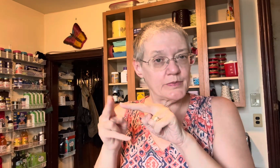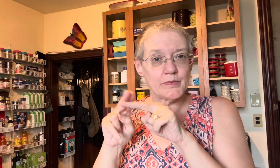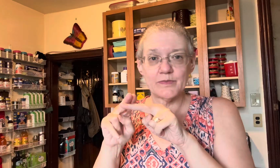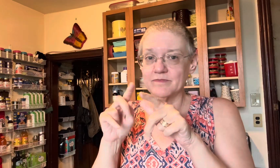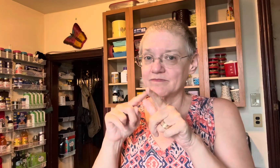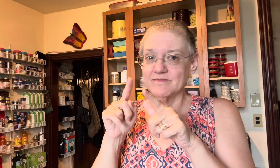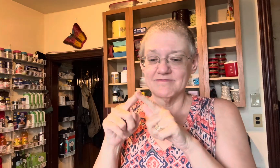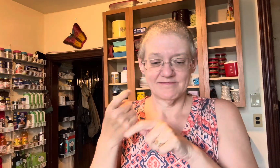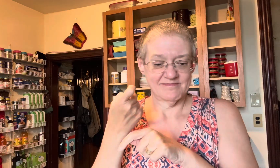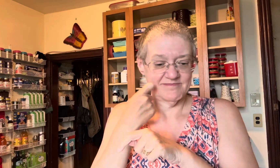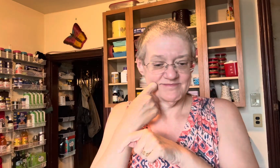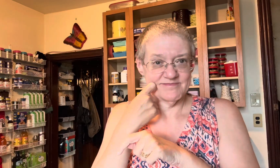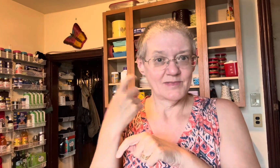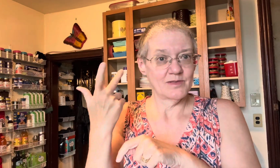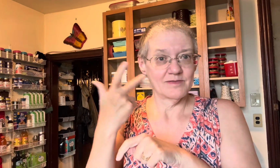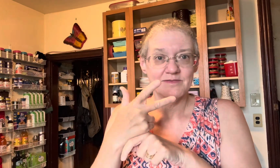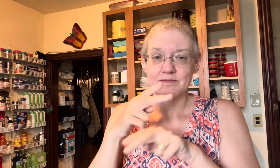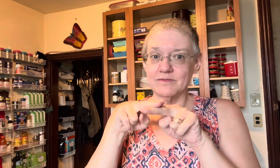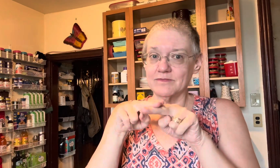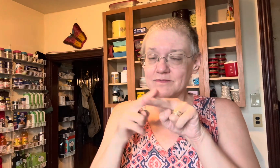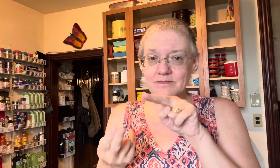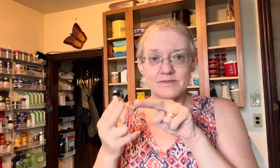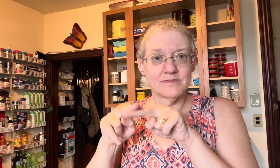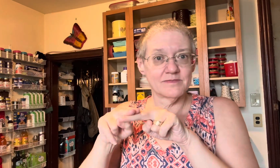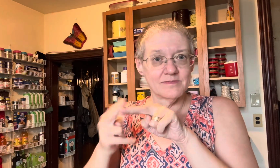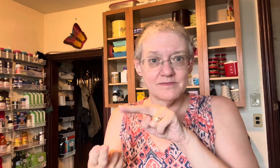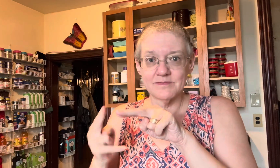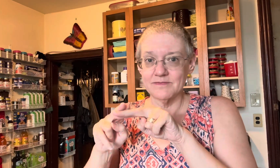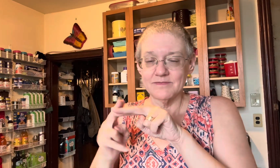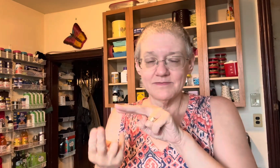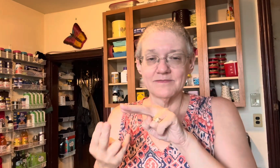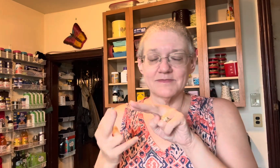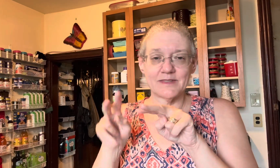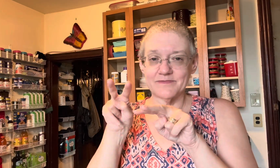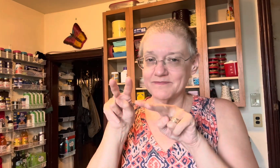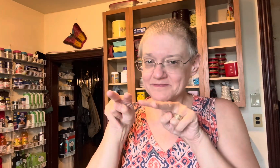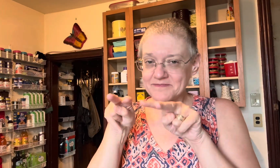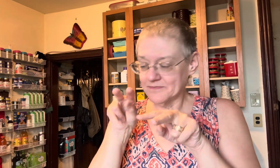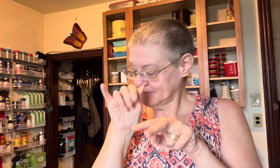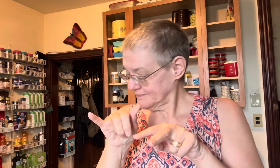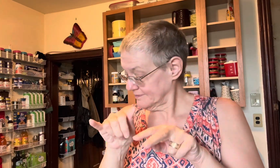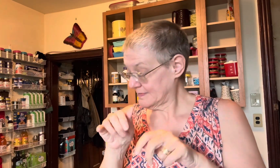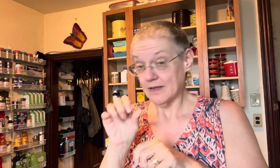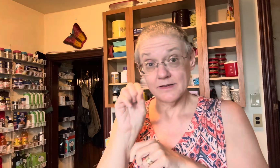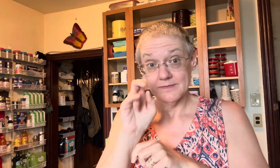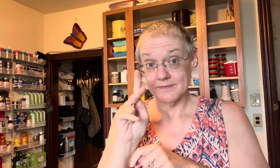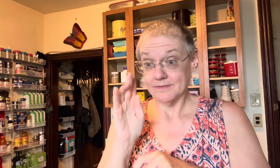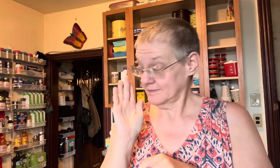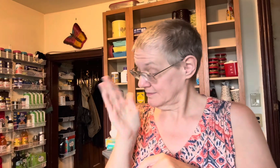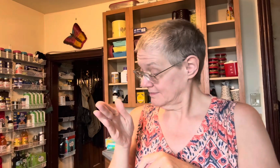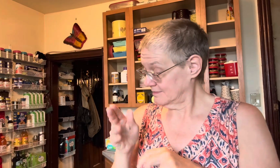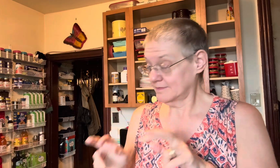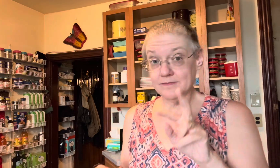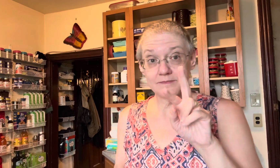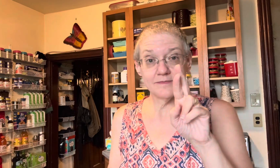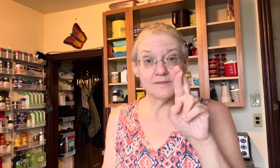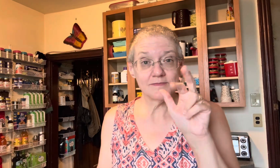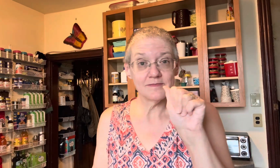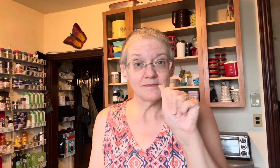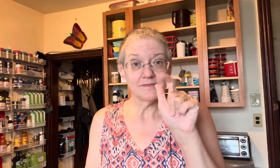home from the hospital, he was slowly gaining, but during the last 3 days, he's been losing again. So I need to watch that. He's